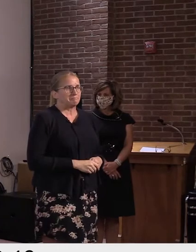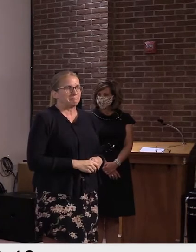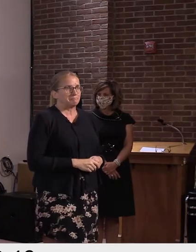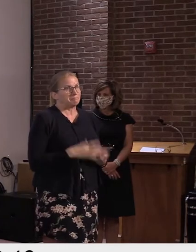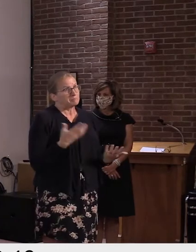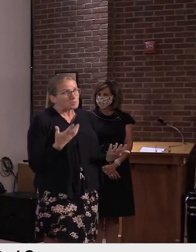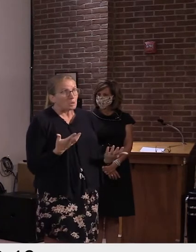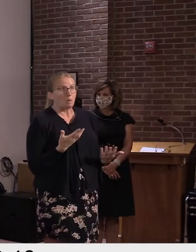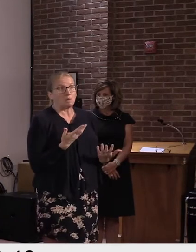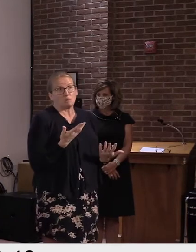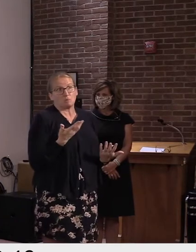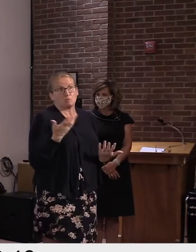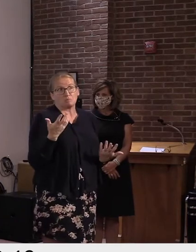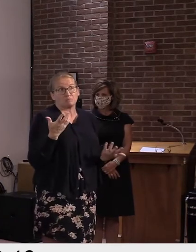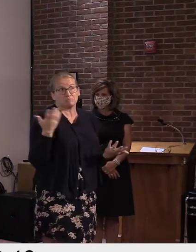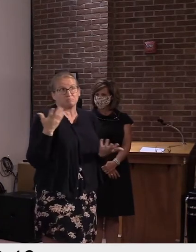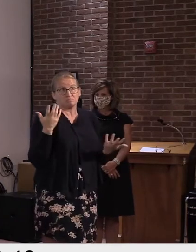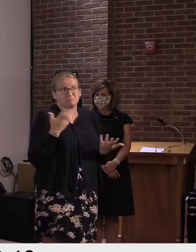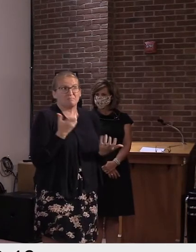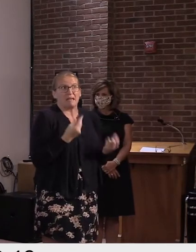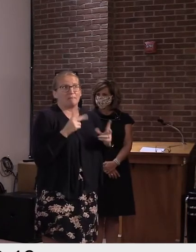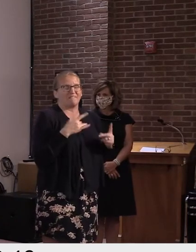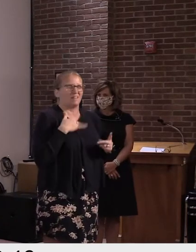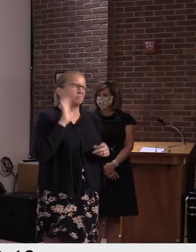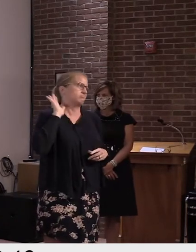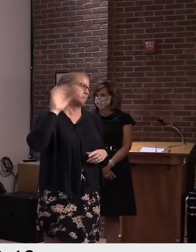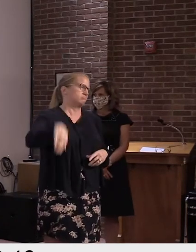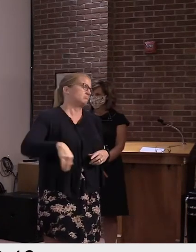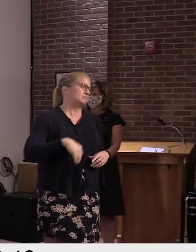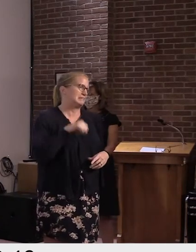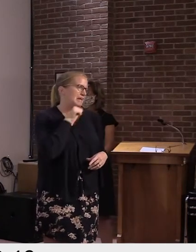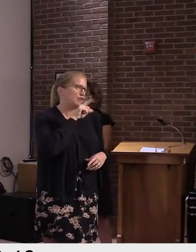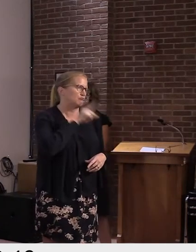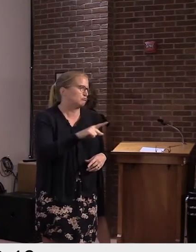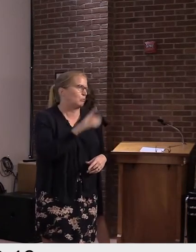given that fact, is there a